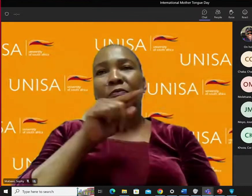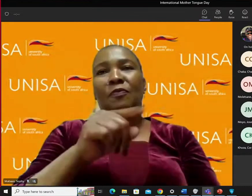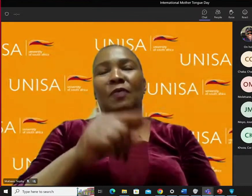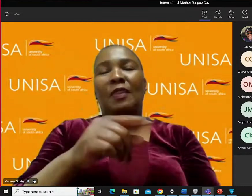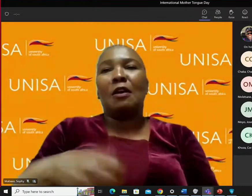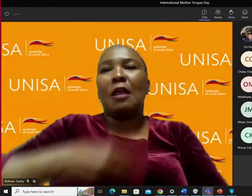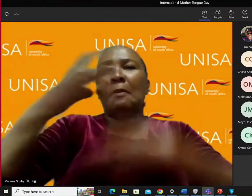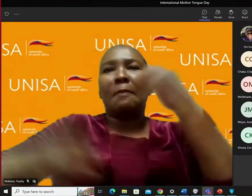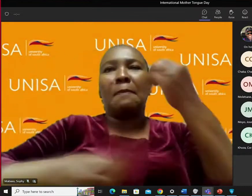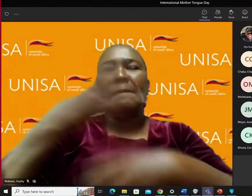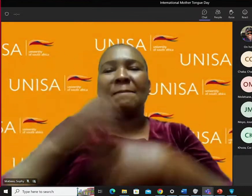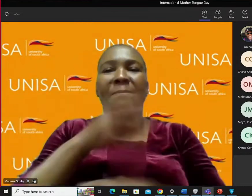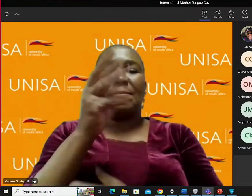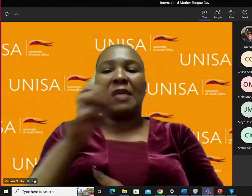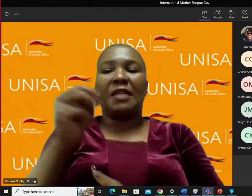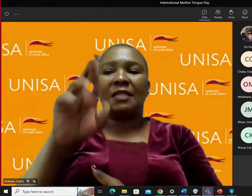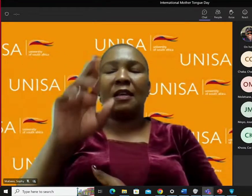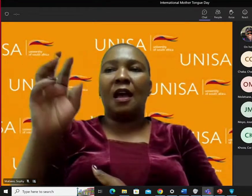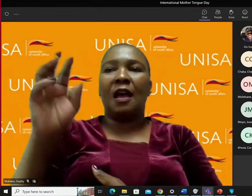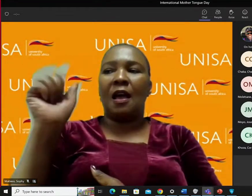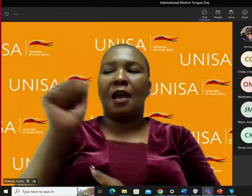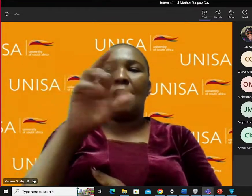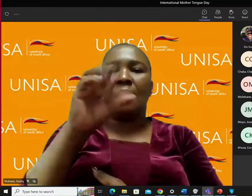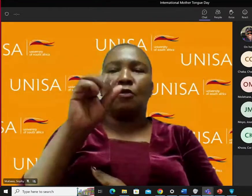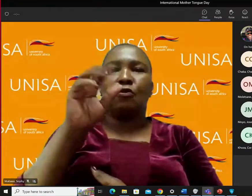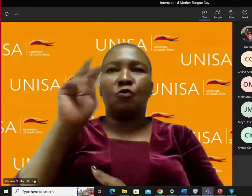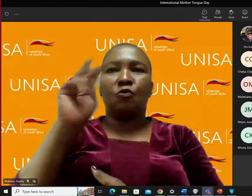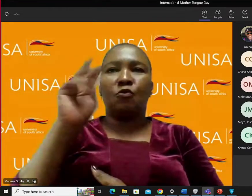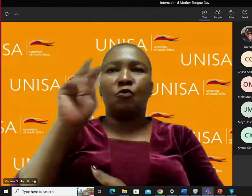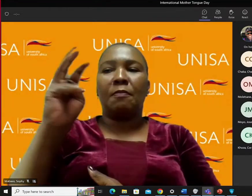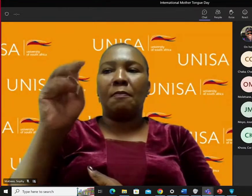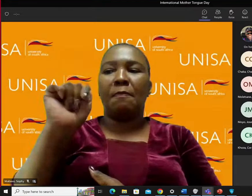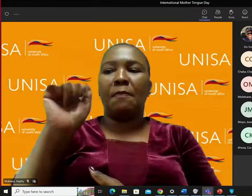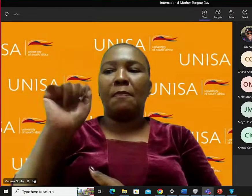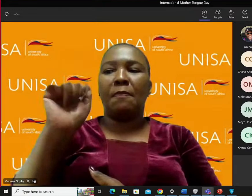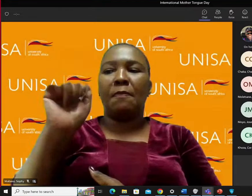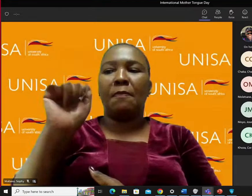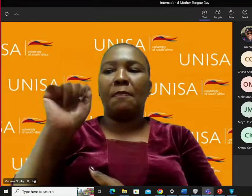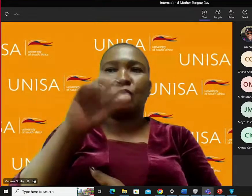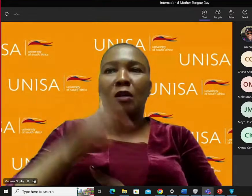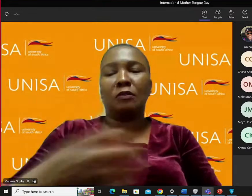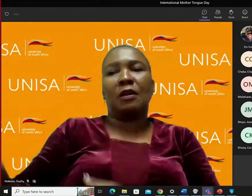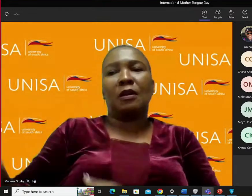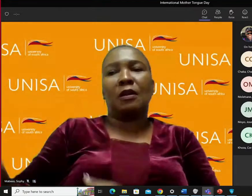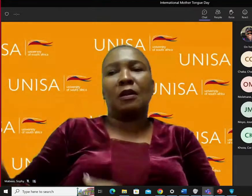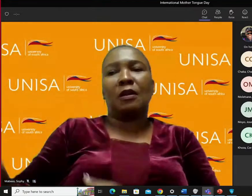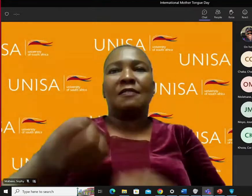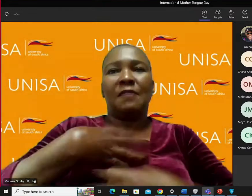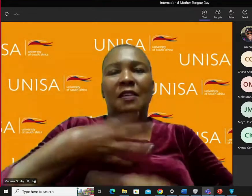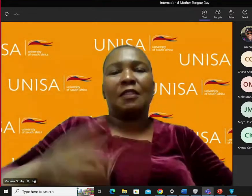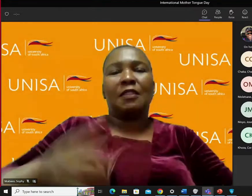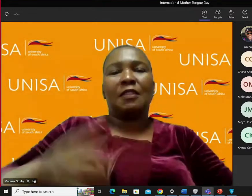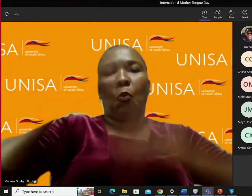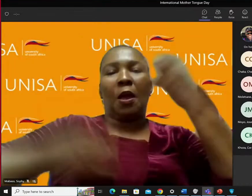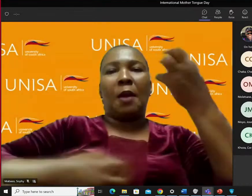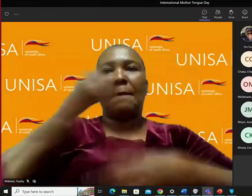call Mr. Aaron Masowa to come and give us a poem. Mr.